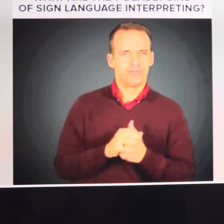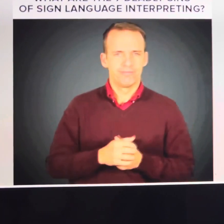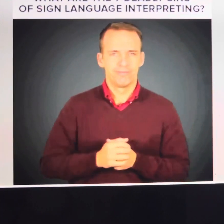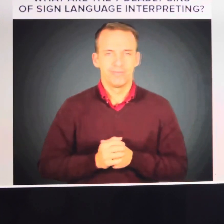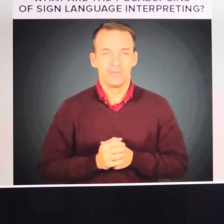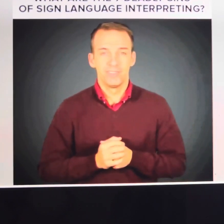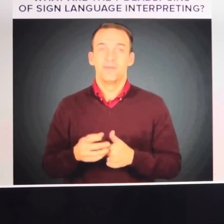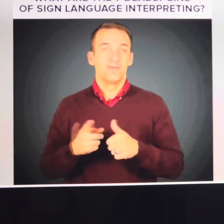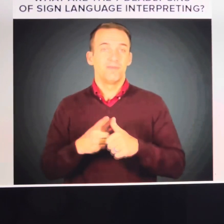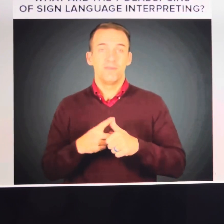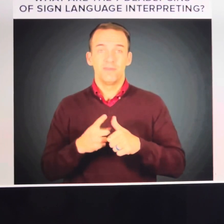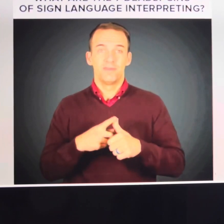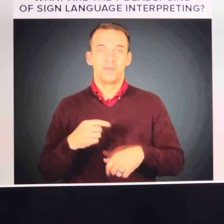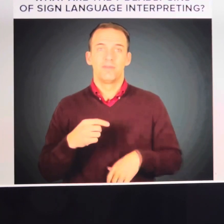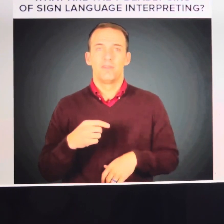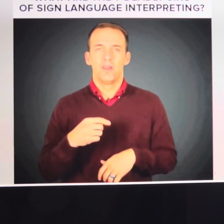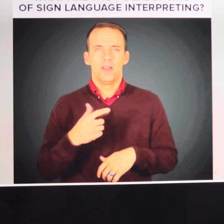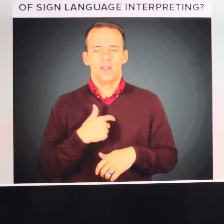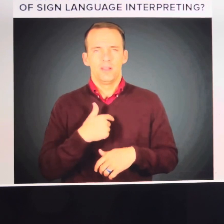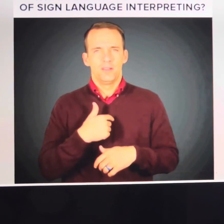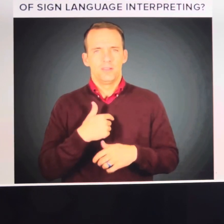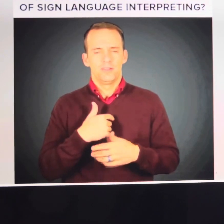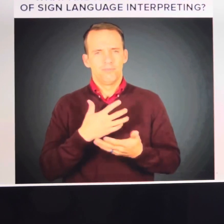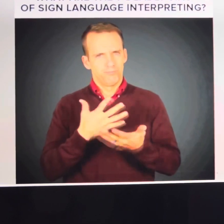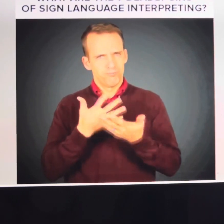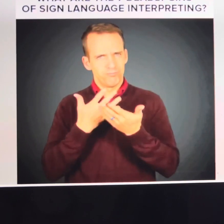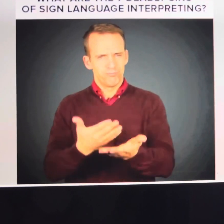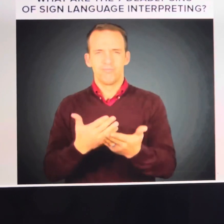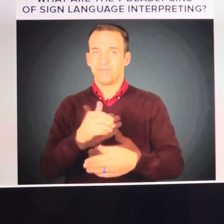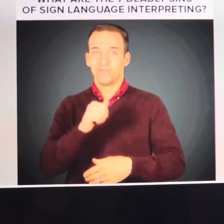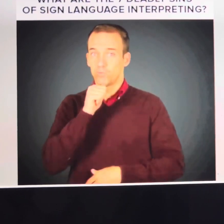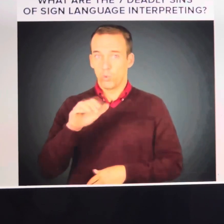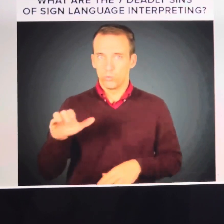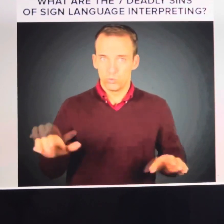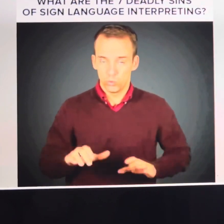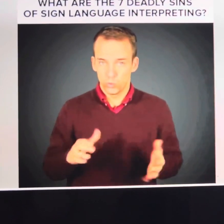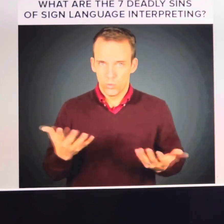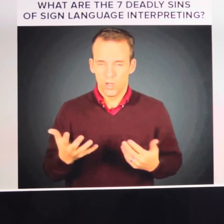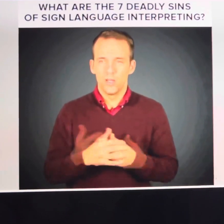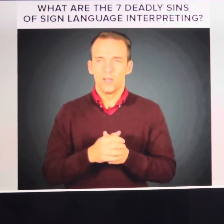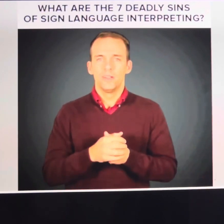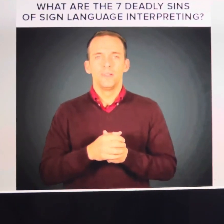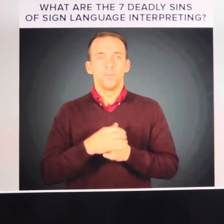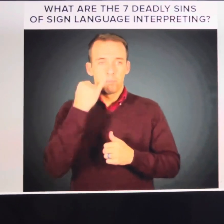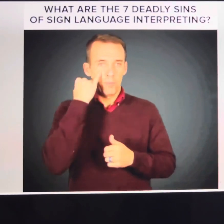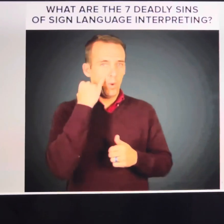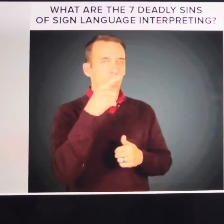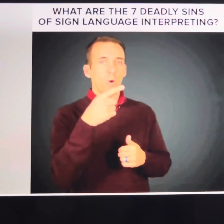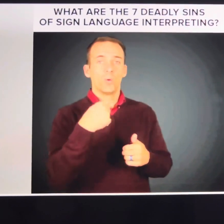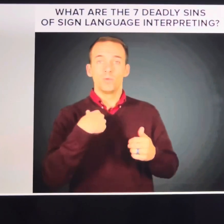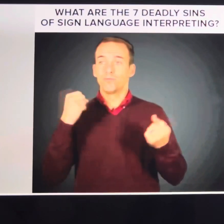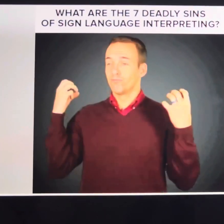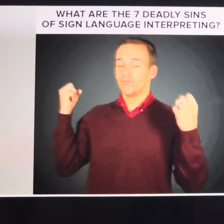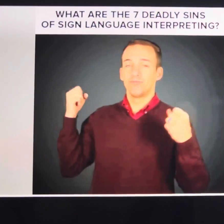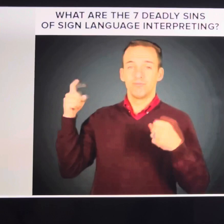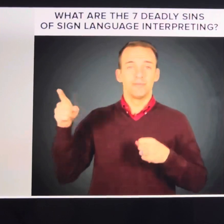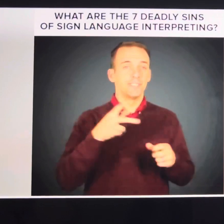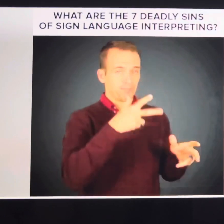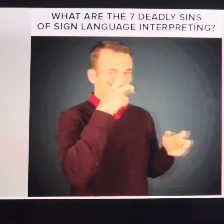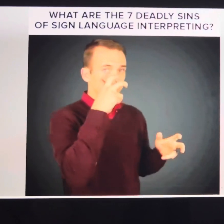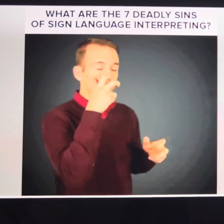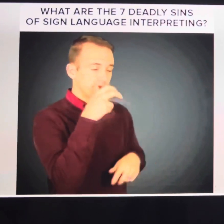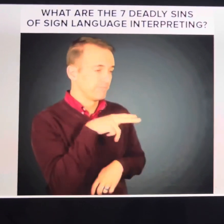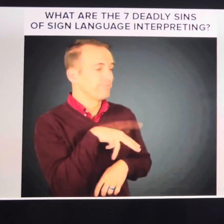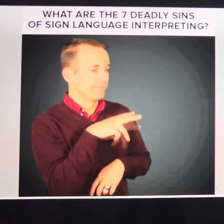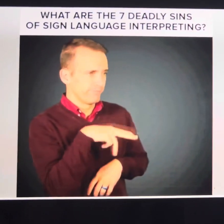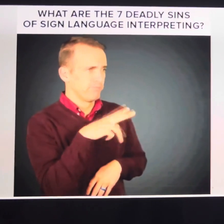This is a little reminder for you. The first thing I want to talk about of something that you shouldn't do